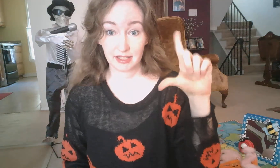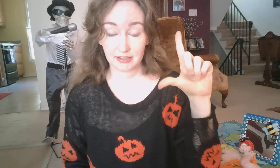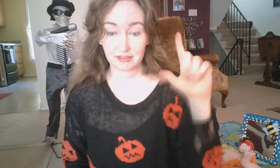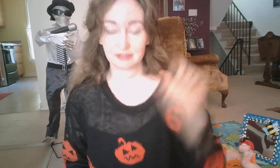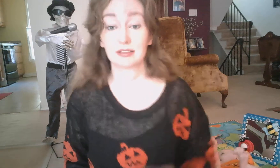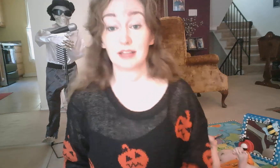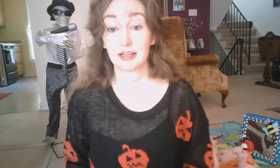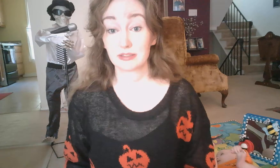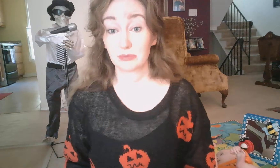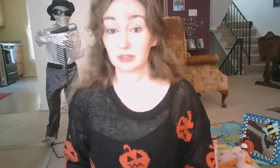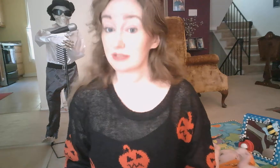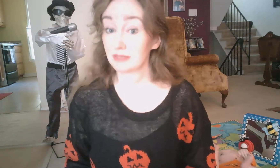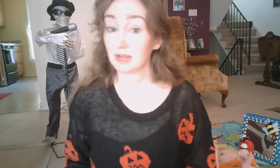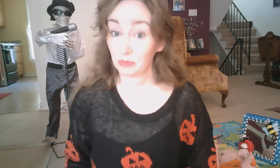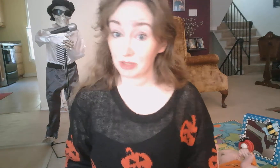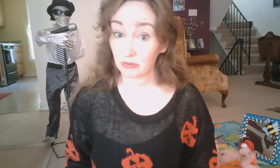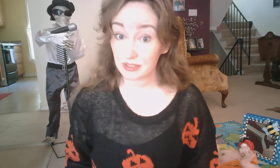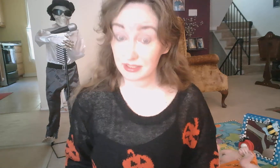ASL class, we learned some Halloween words.